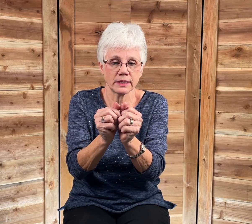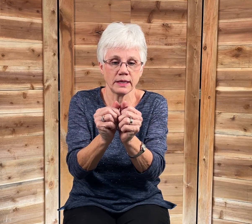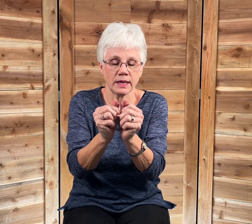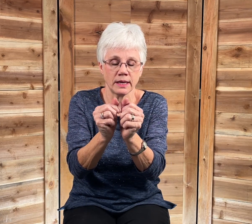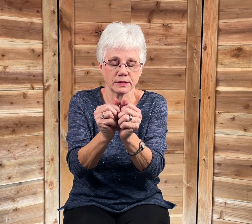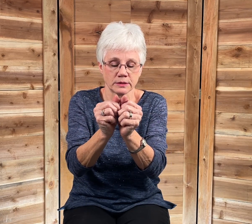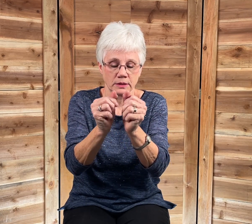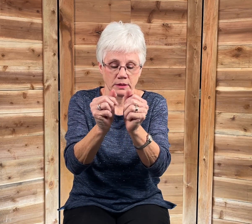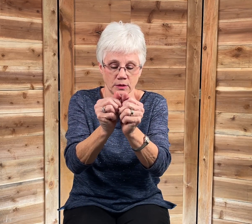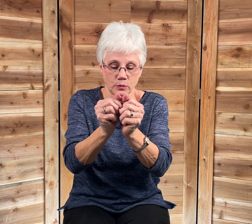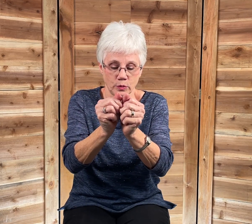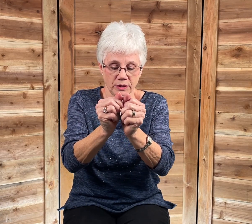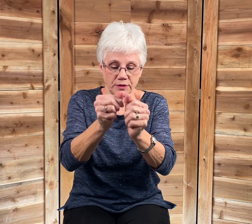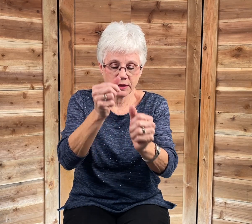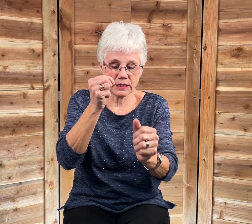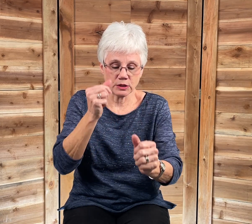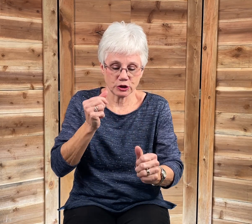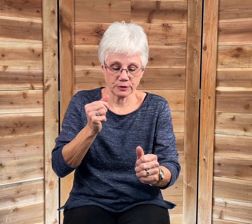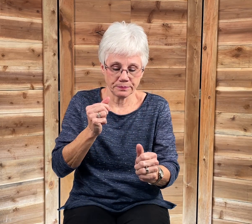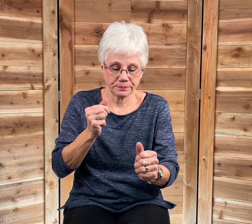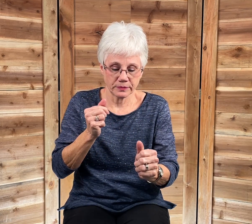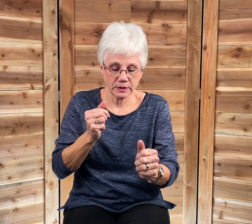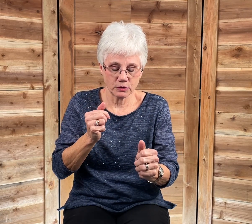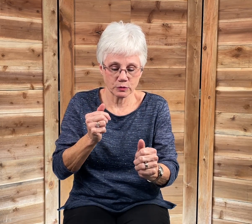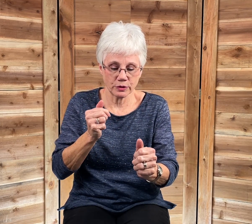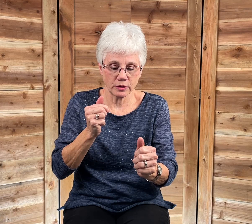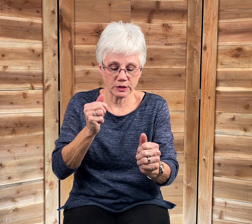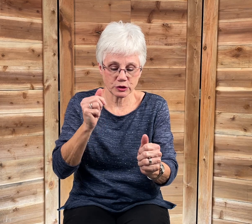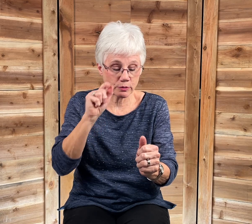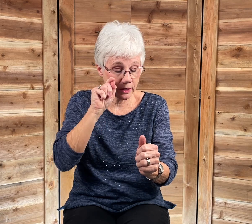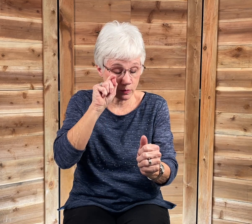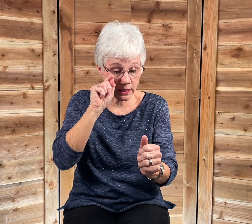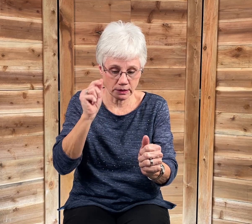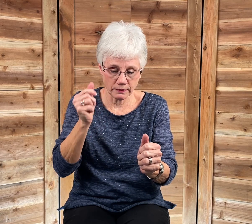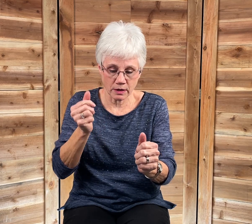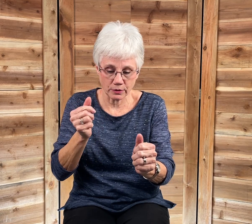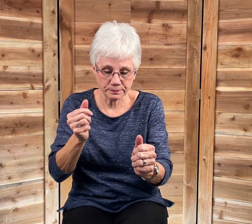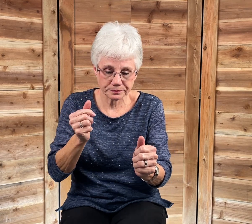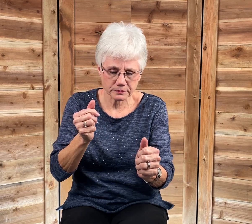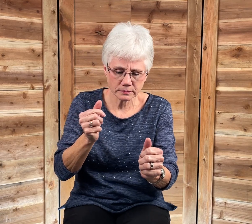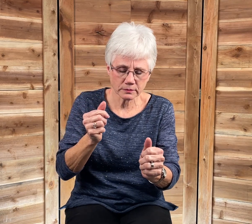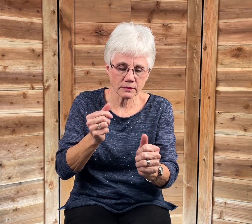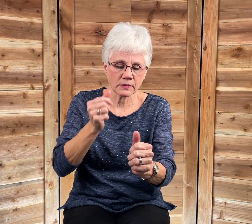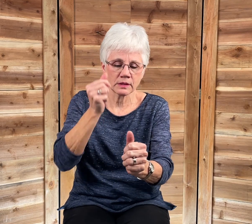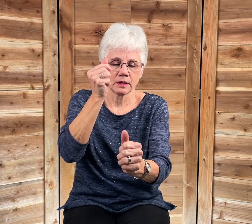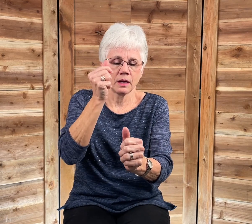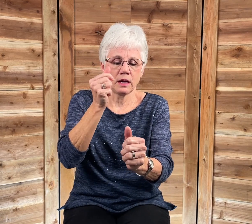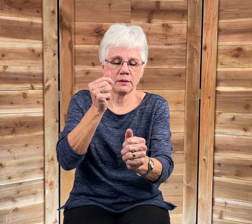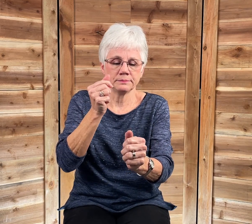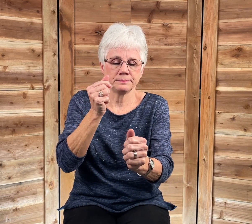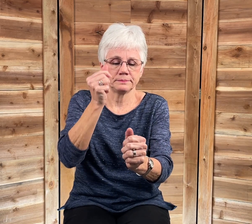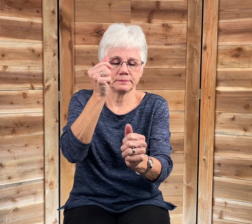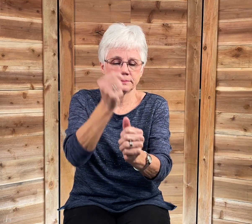to like A hands. With each. Here's where you're going to strike one hand on the other.